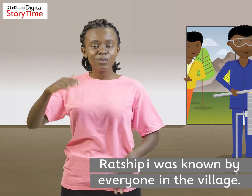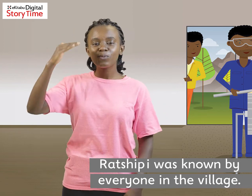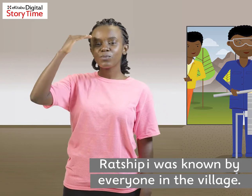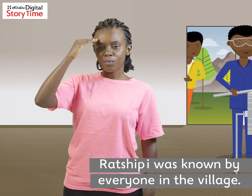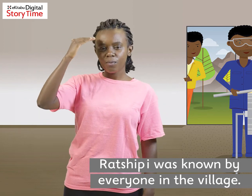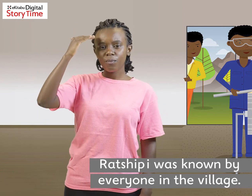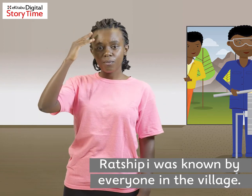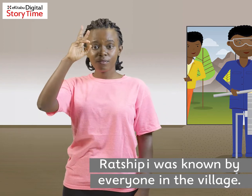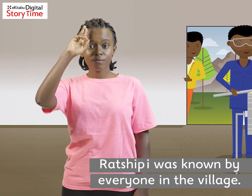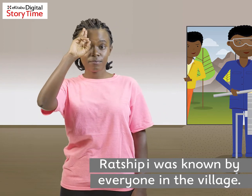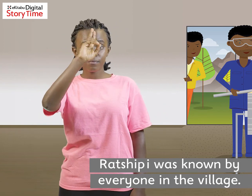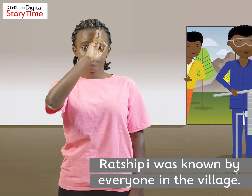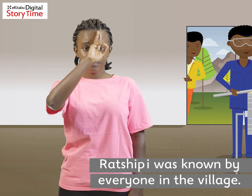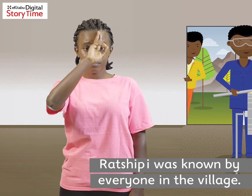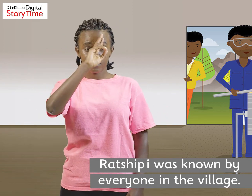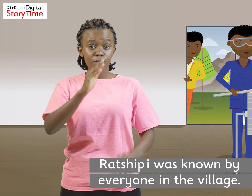Ratshipi was known by everyone in the village.